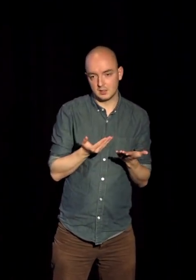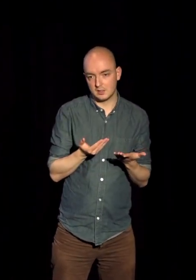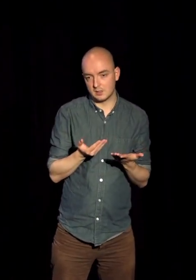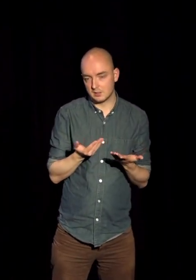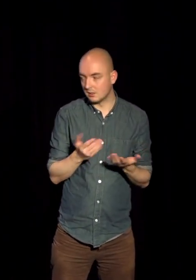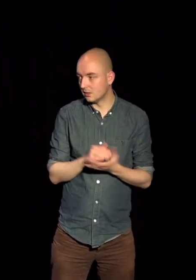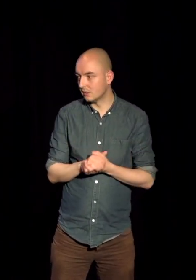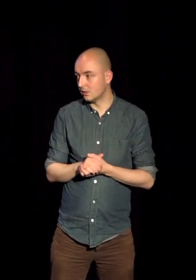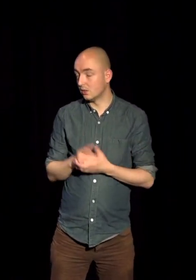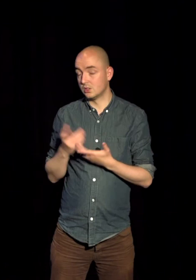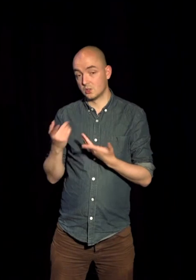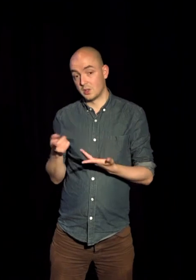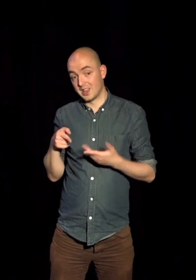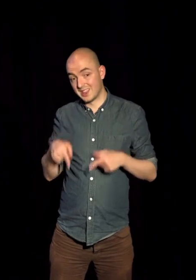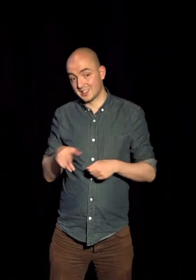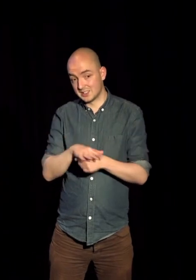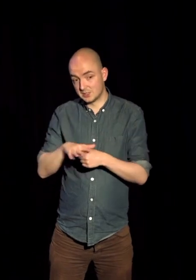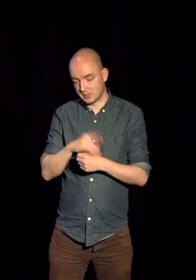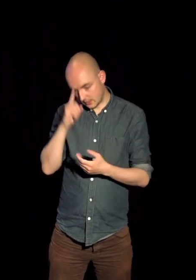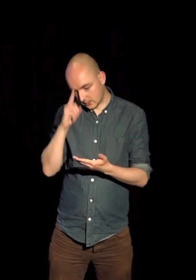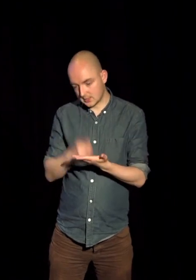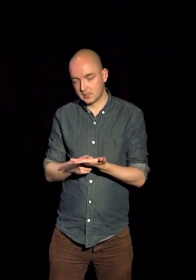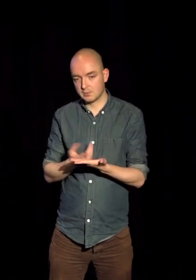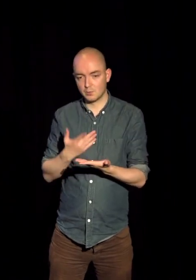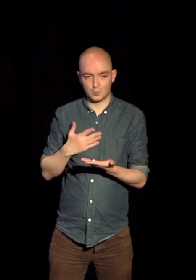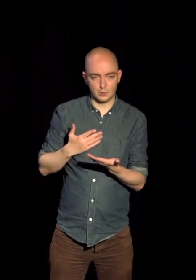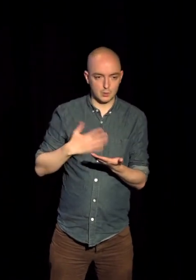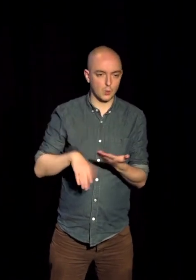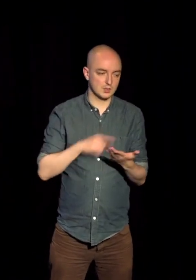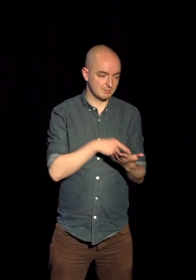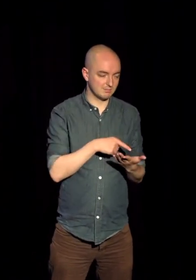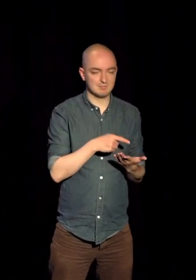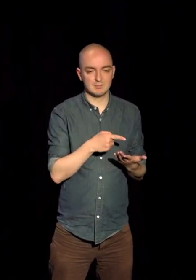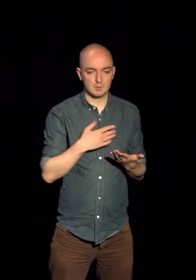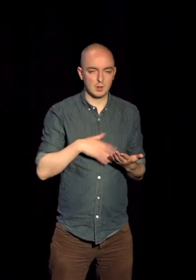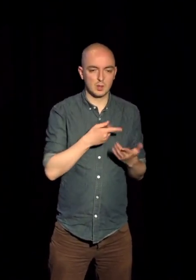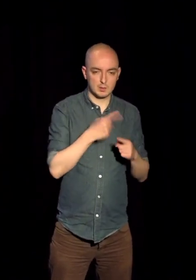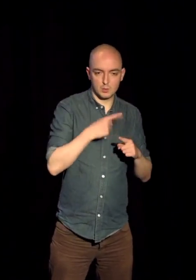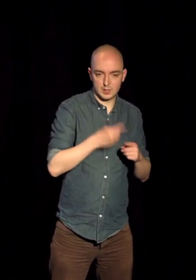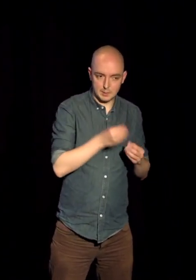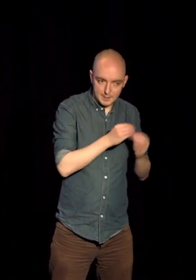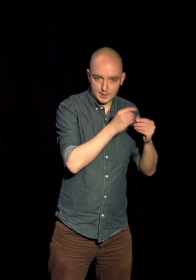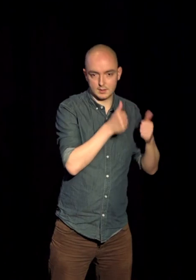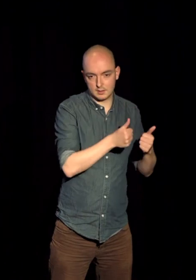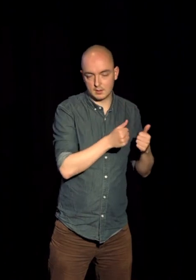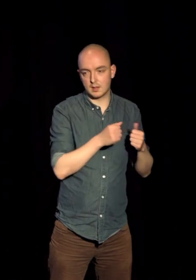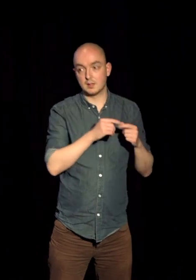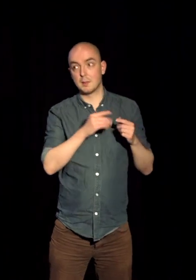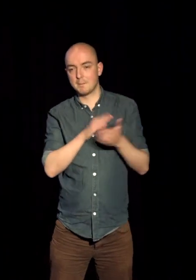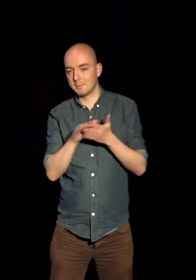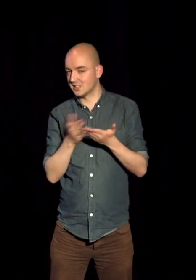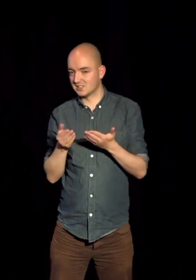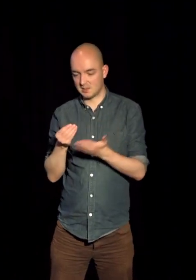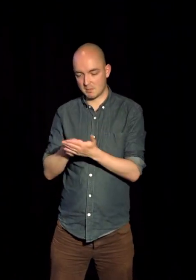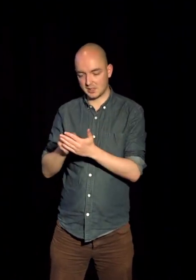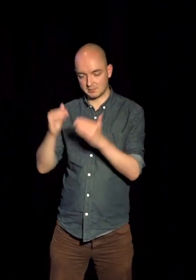sacrificed resilience for other expediencies. And that is kind of my take home. We need to put a price of